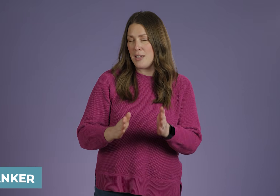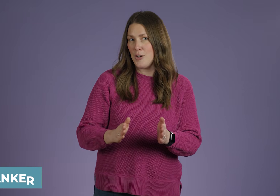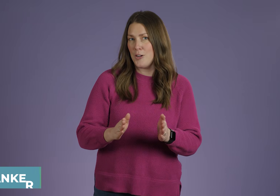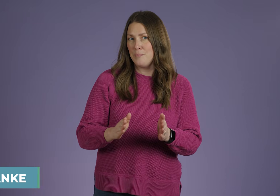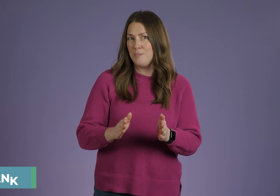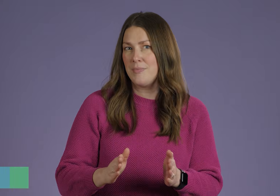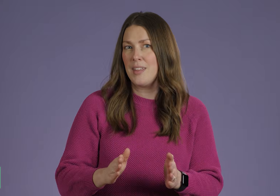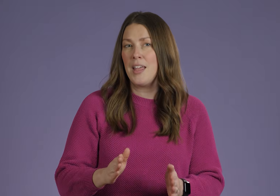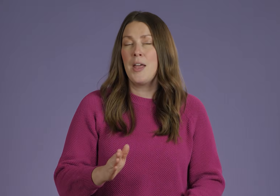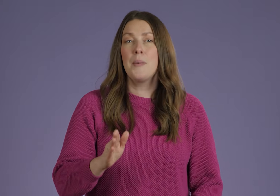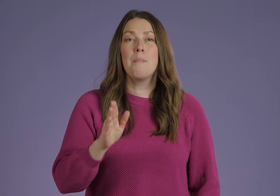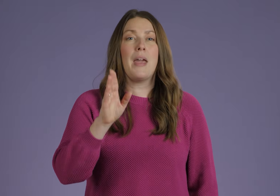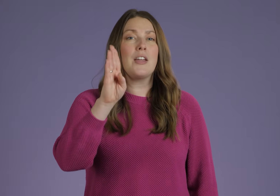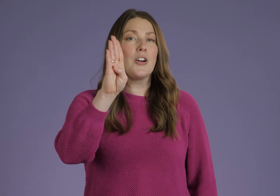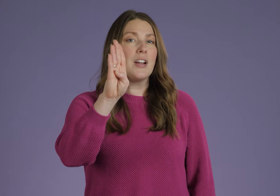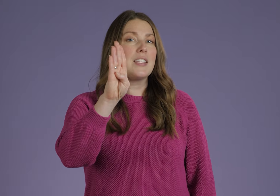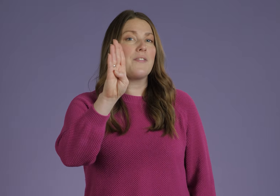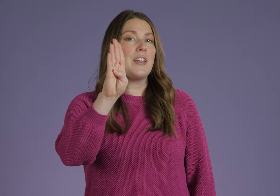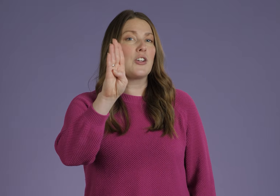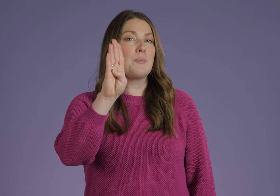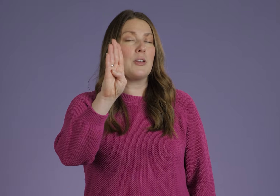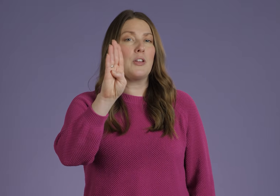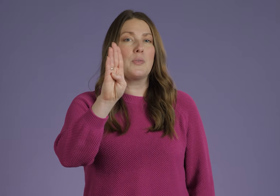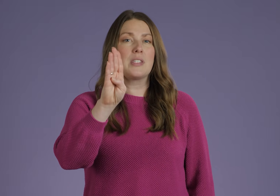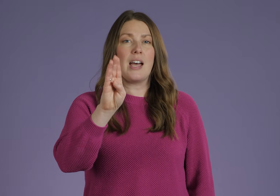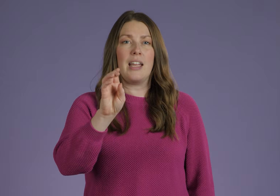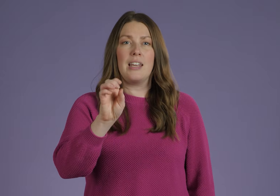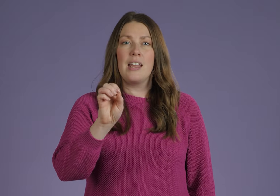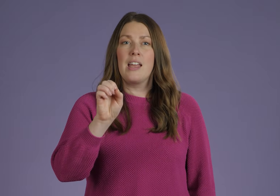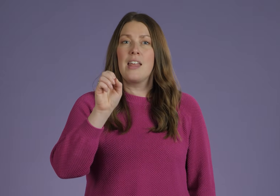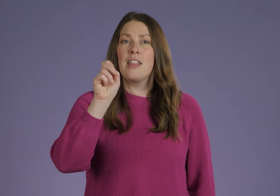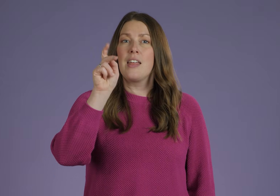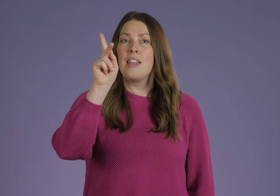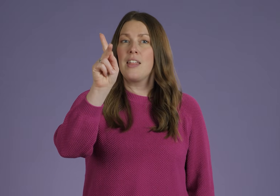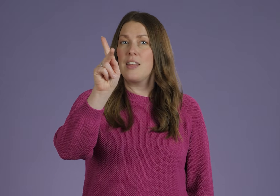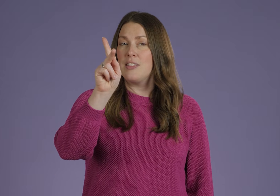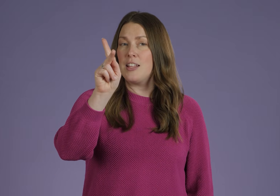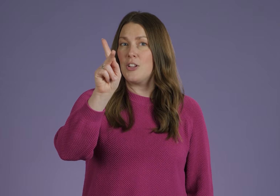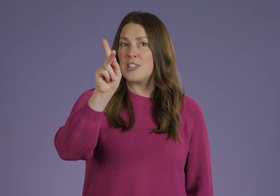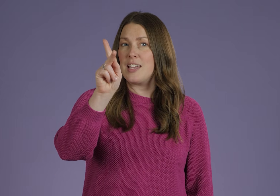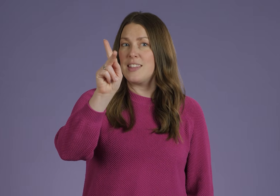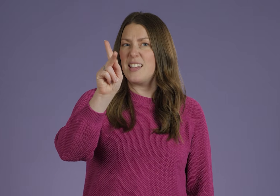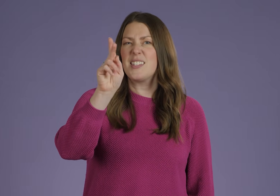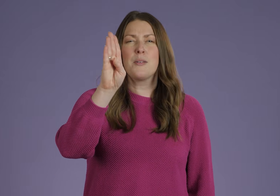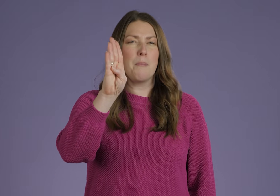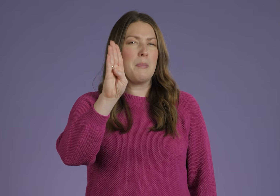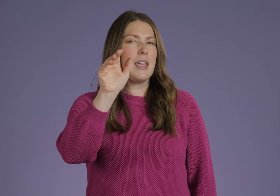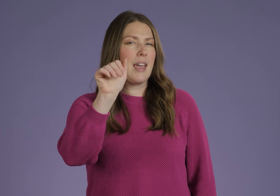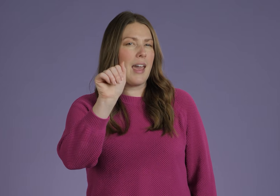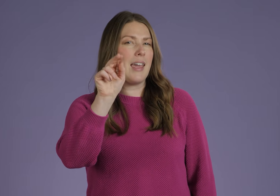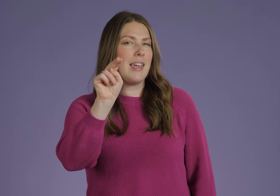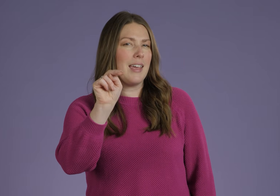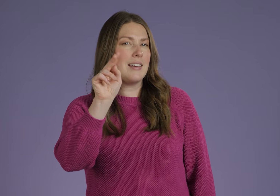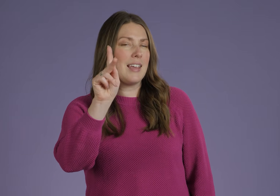Banker. Banker is a finger-spelled loan sign that looks like this,